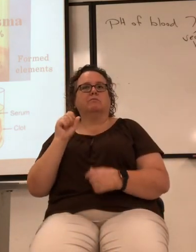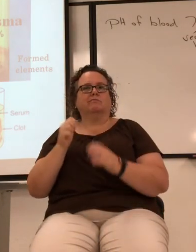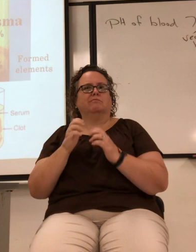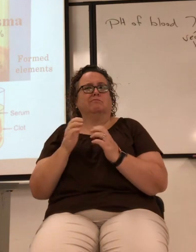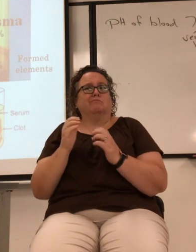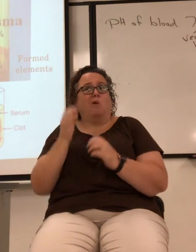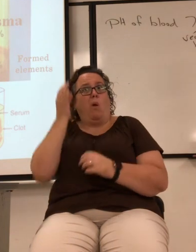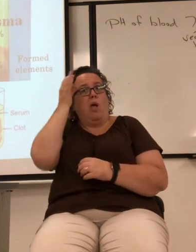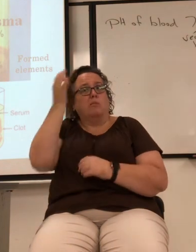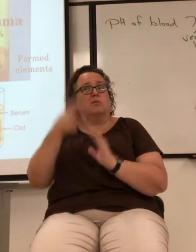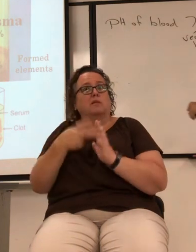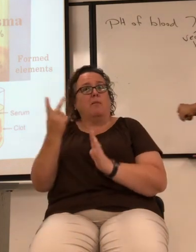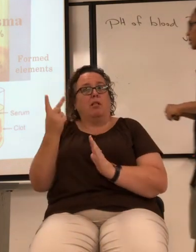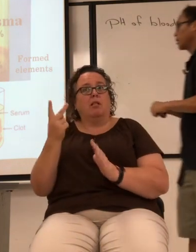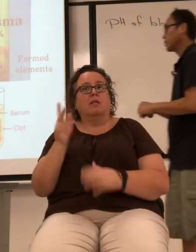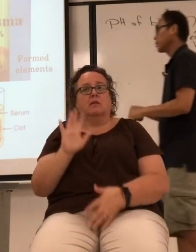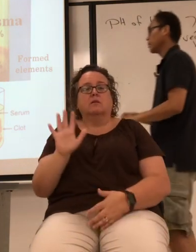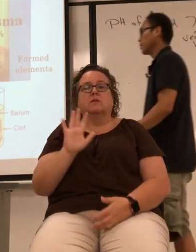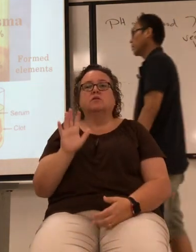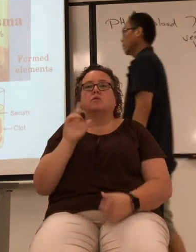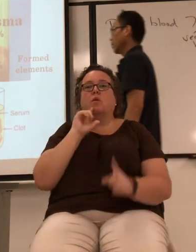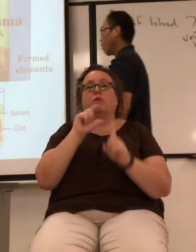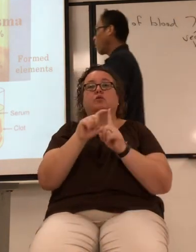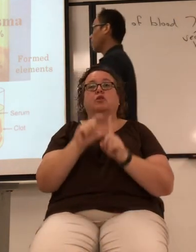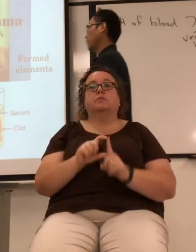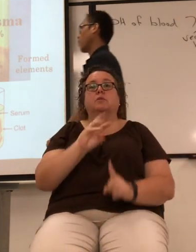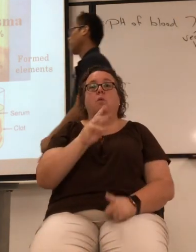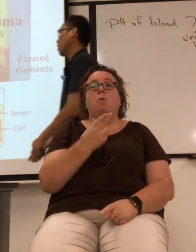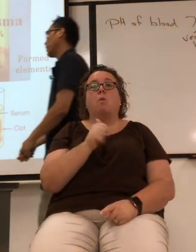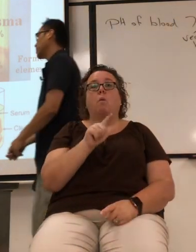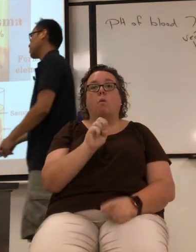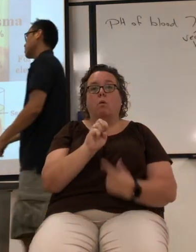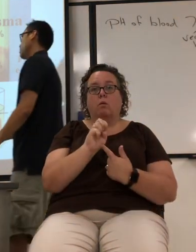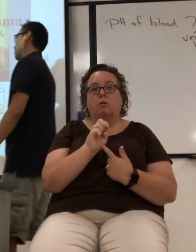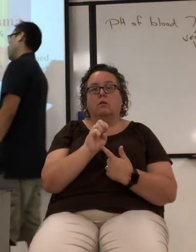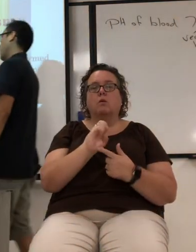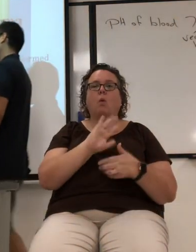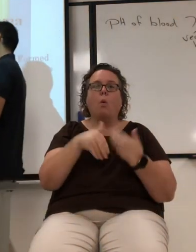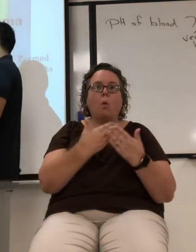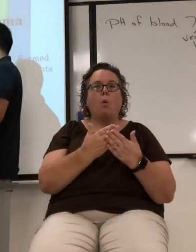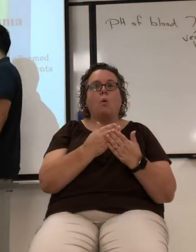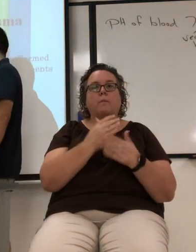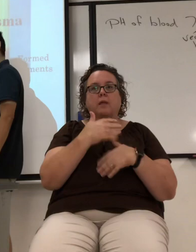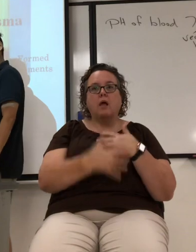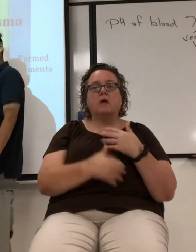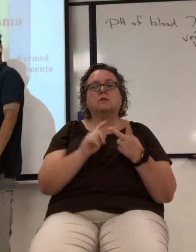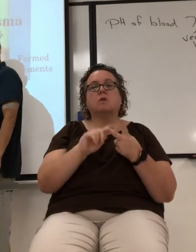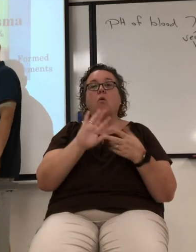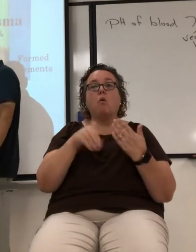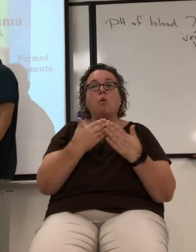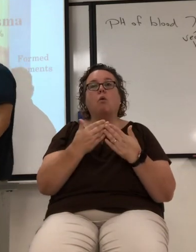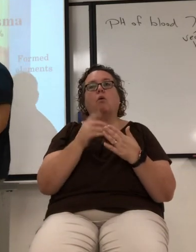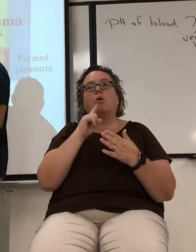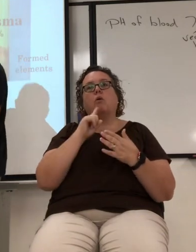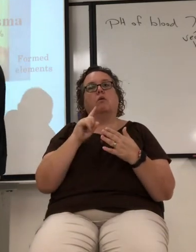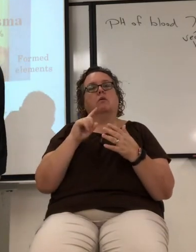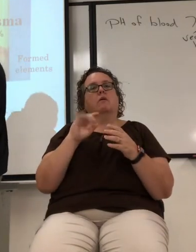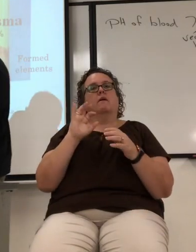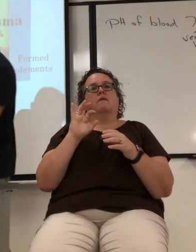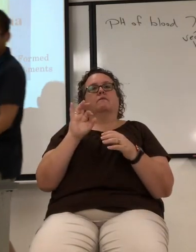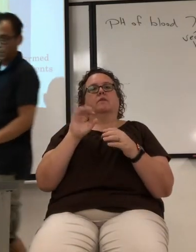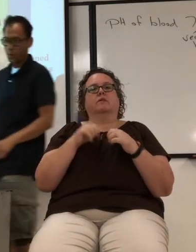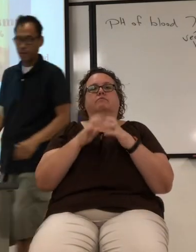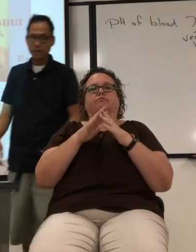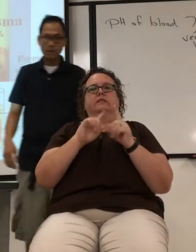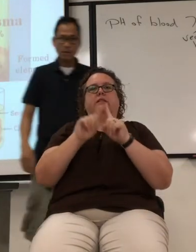So here are the terms: whole blood, all the formed elements in the plasma. Okay.